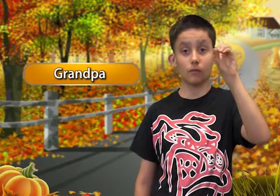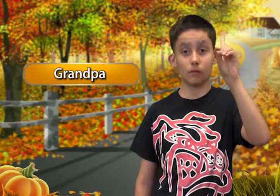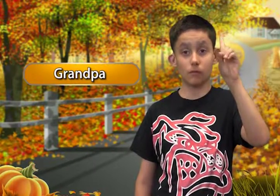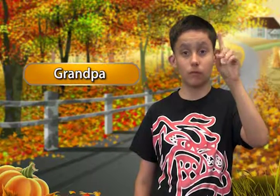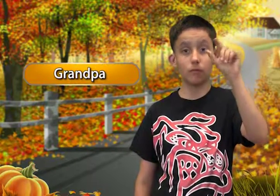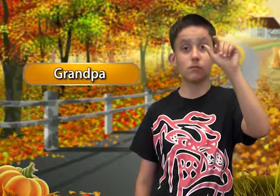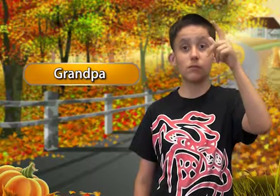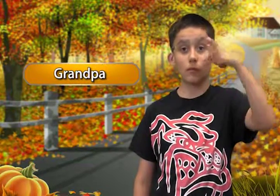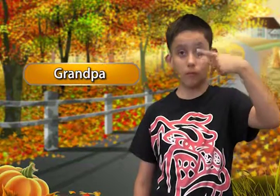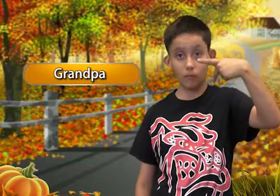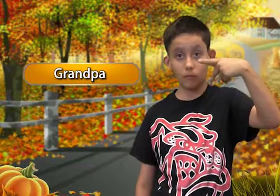Grandpa.